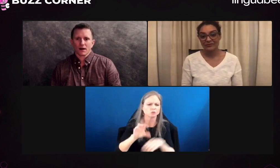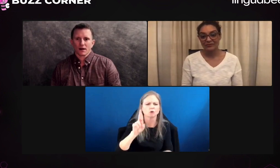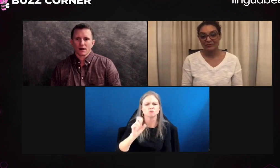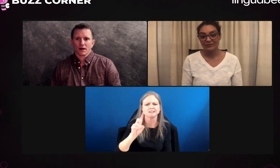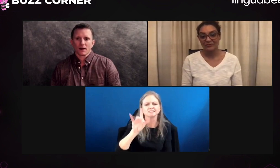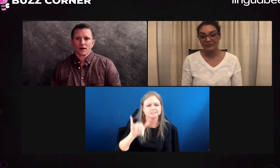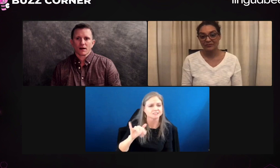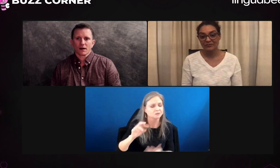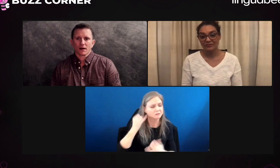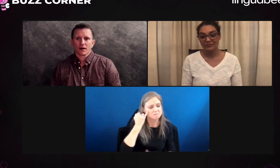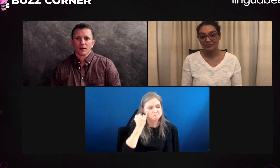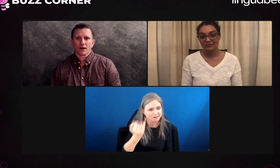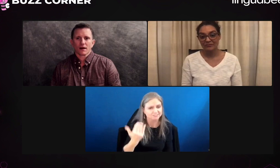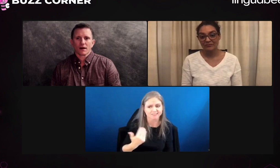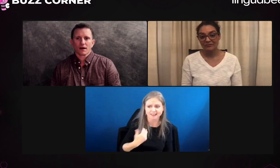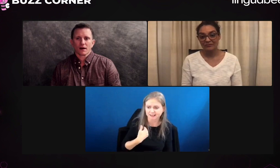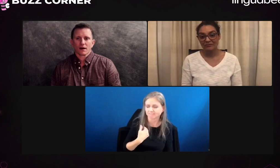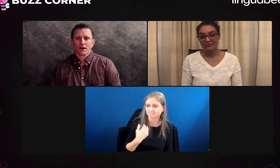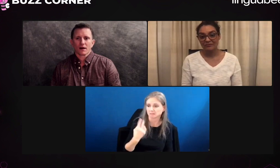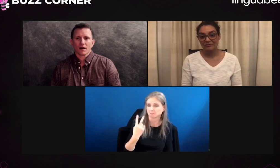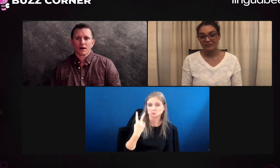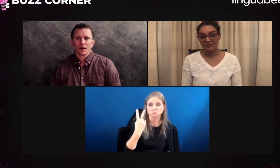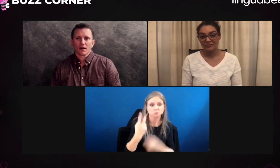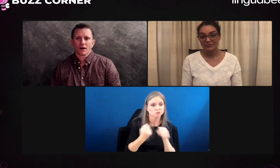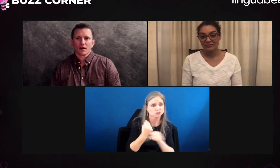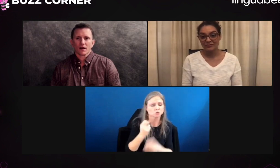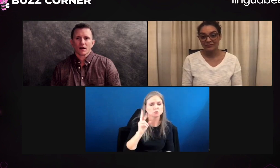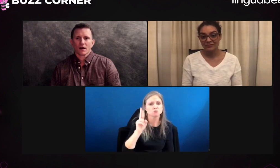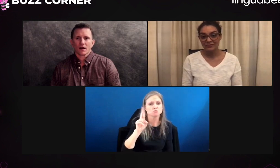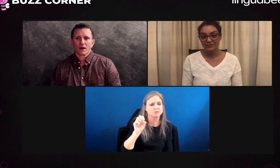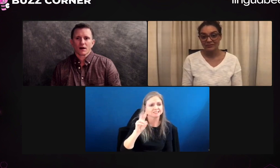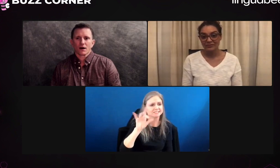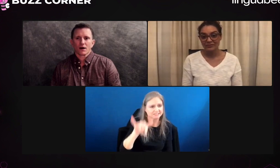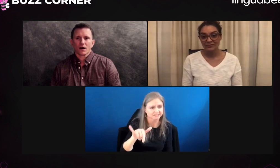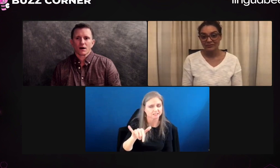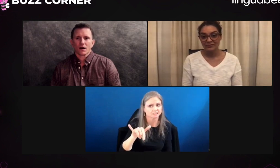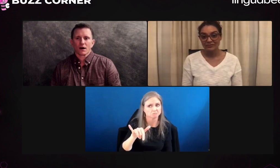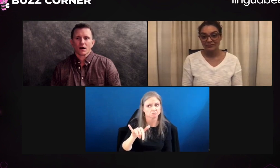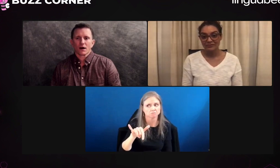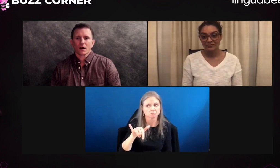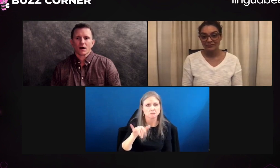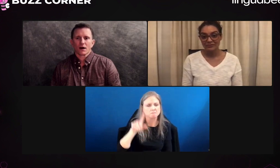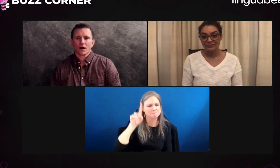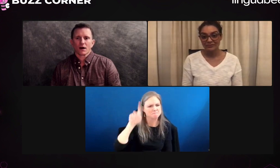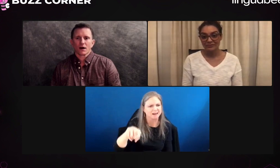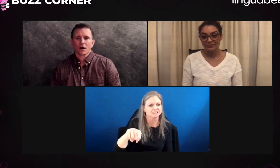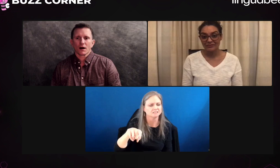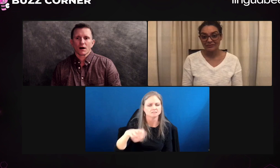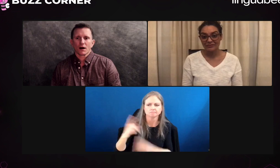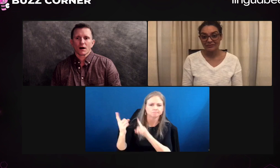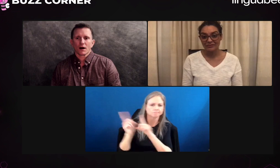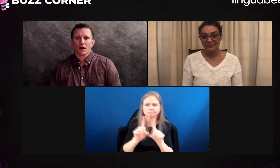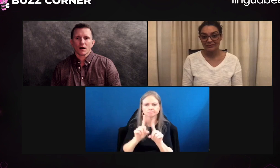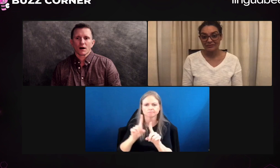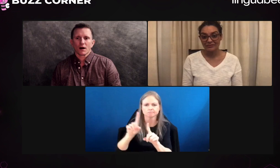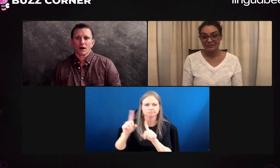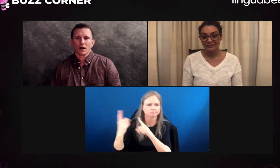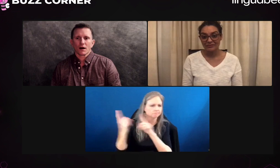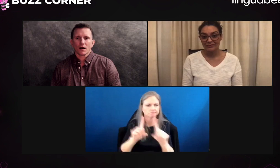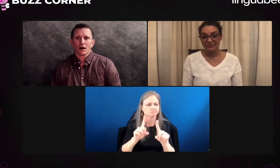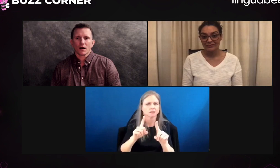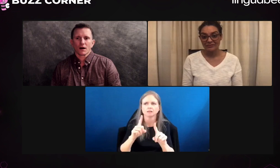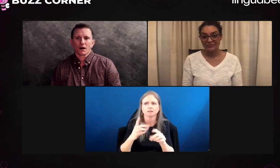but still they should be doing some kind of a residency, right? They should be maybe a 2-year